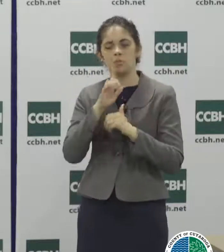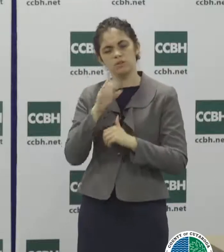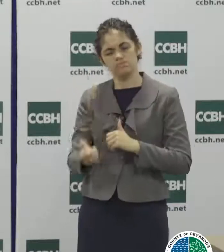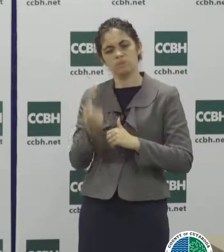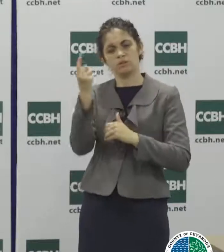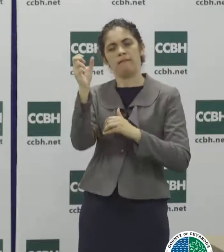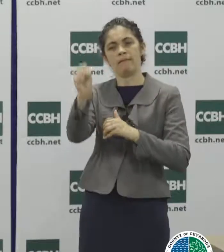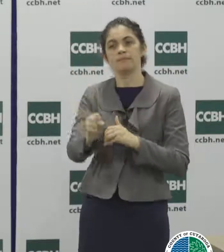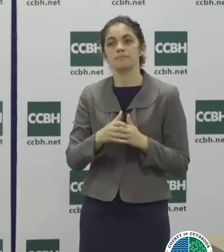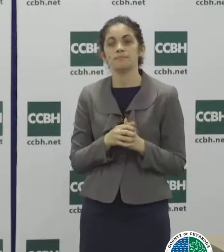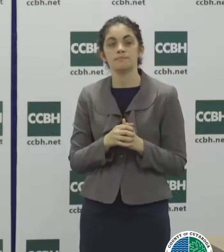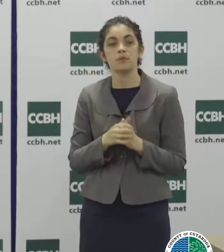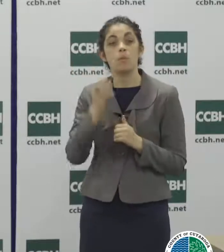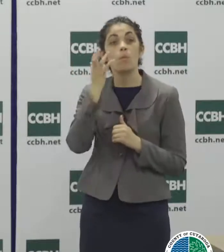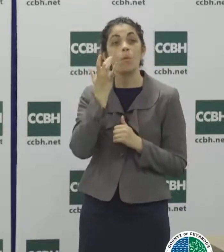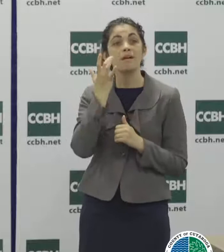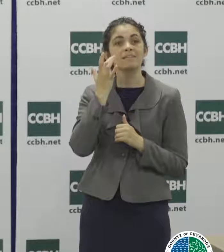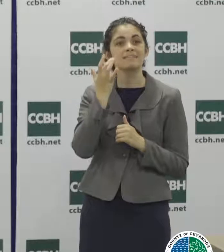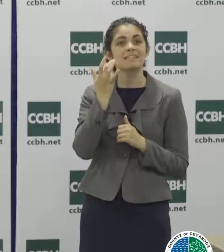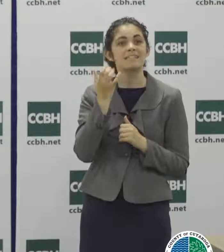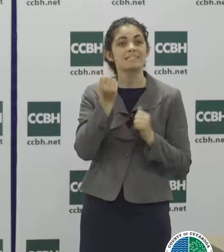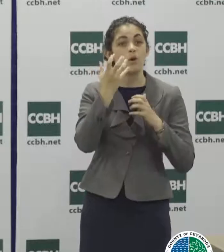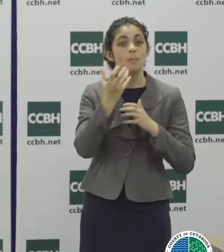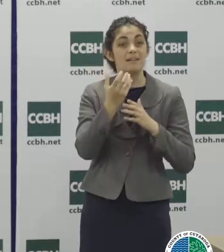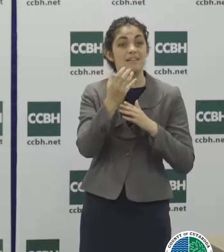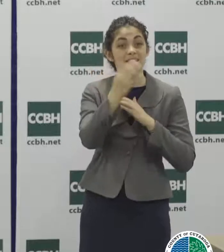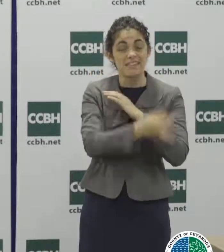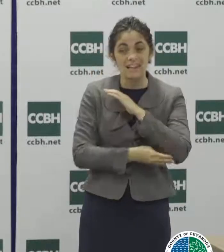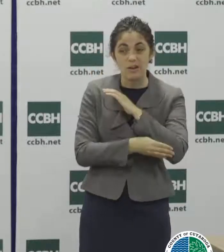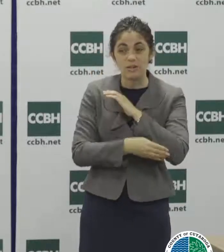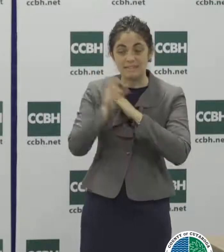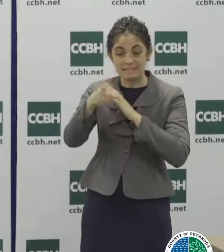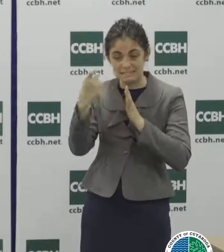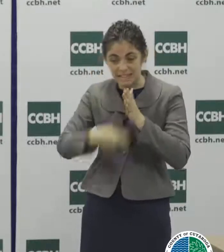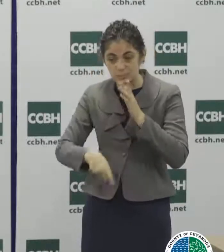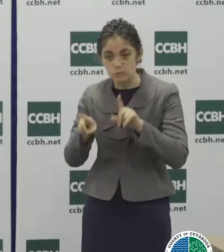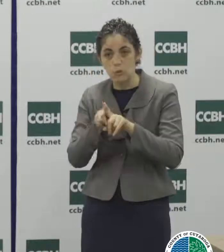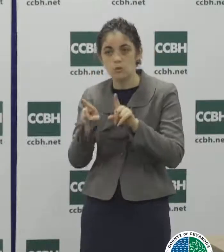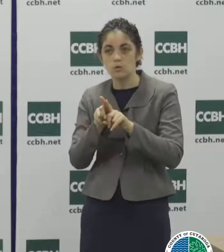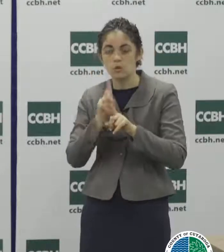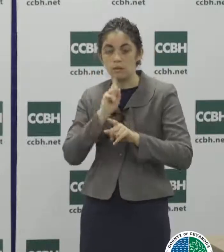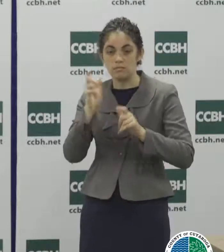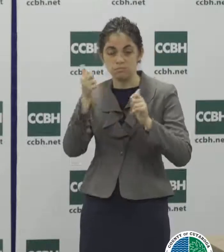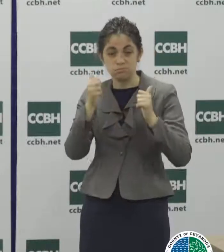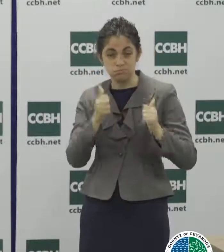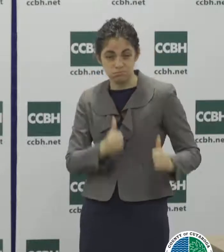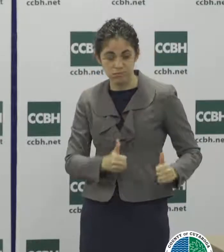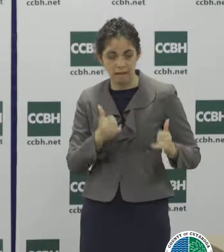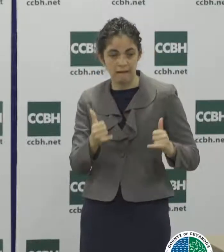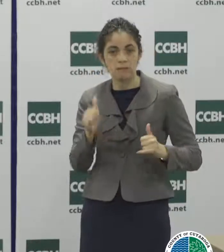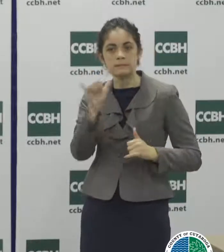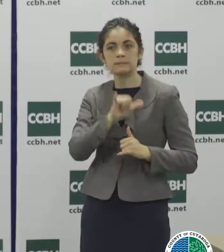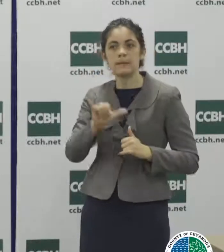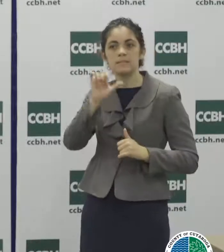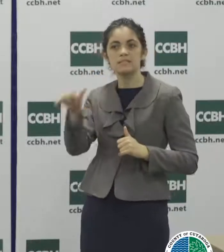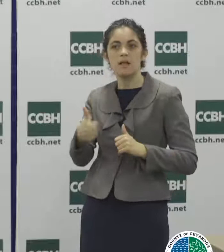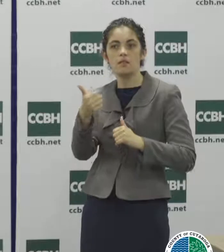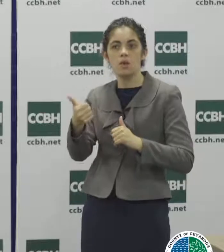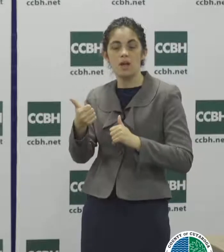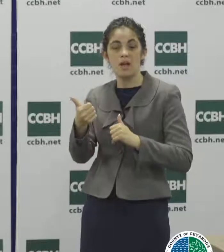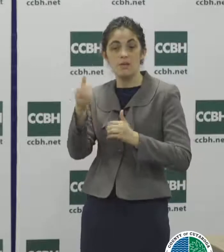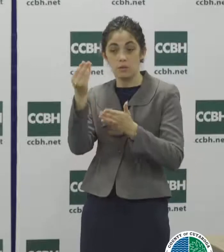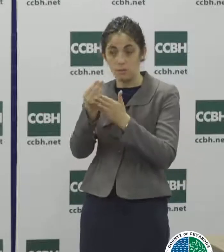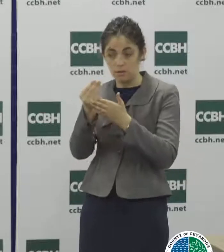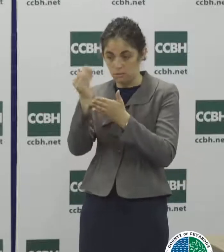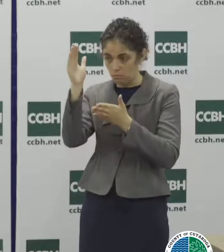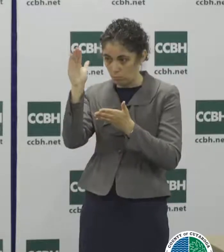sense. Just as the county relies on sales and other taxes which are in the tank, our municipalities have seen their revenues